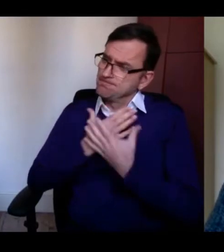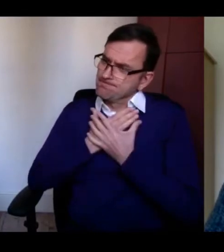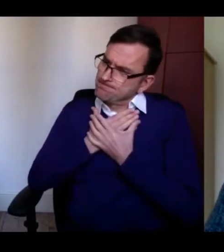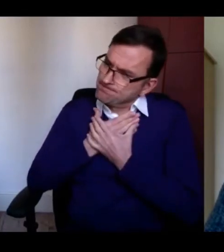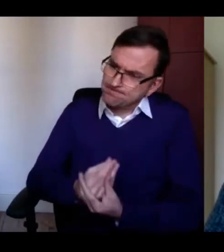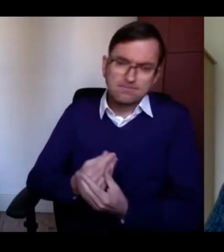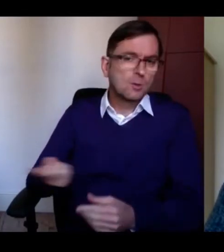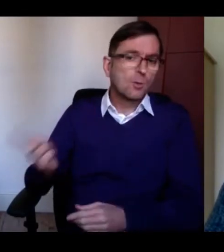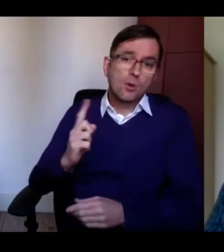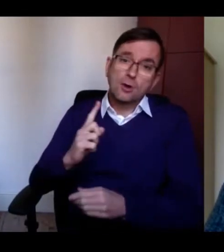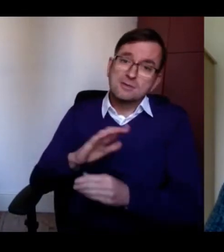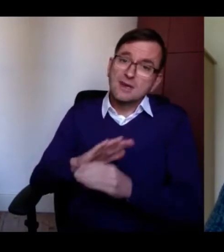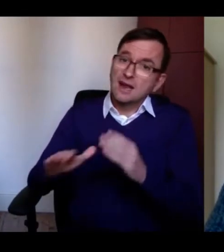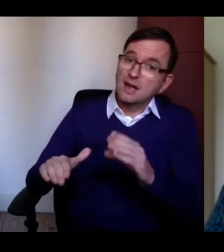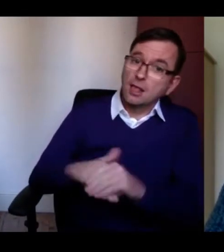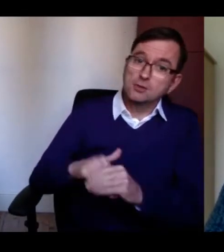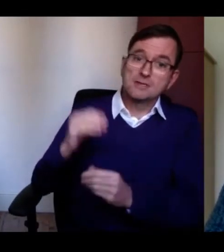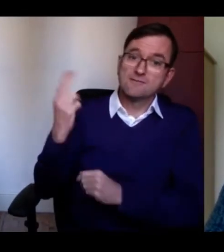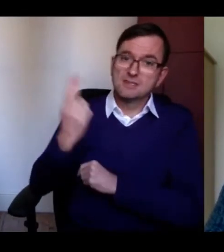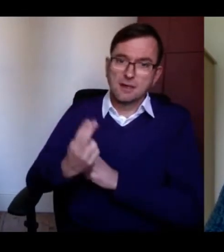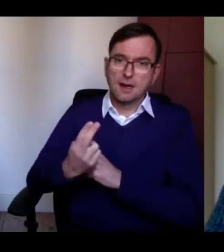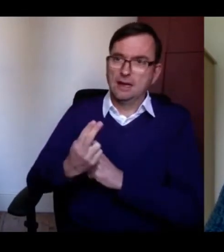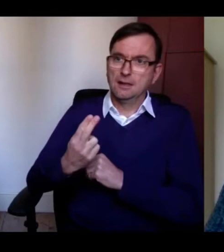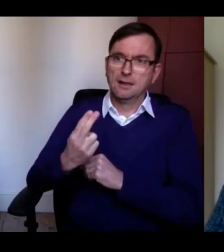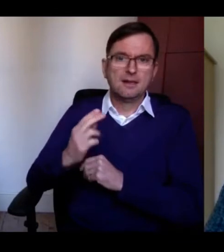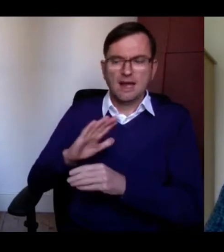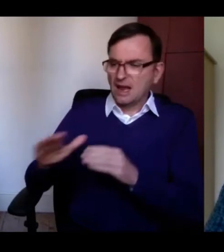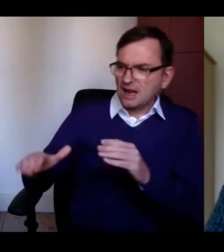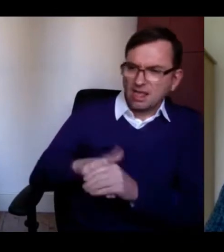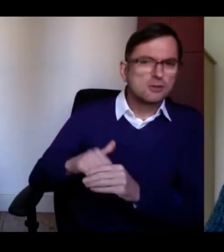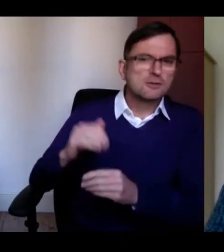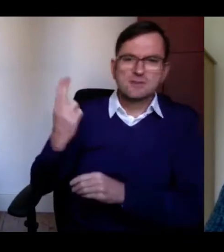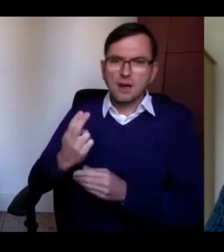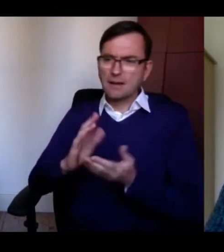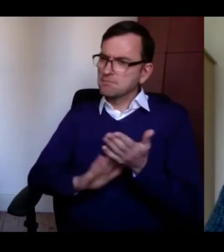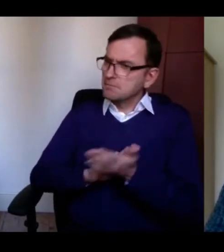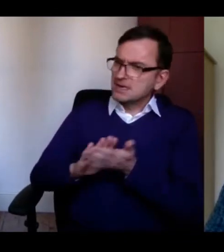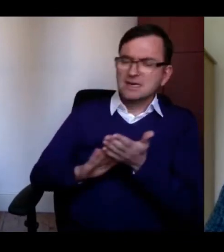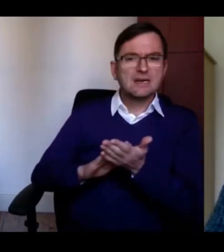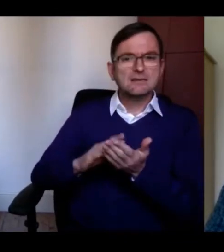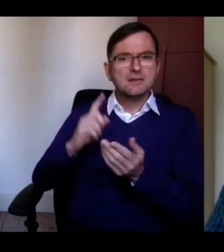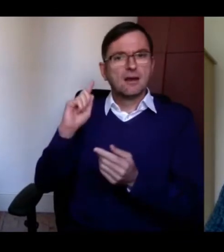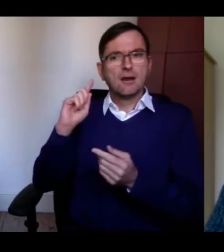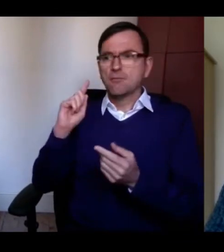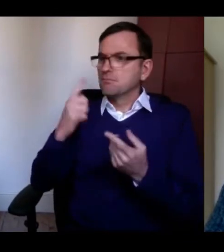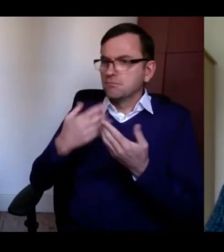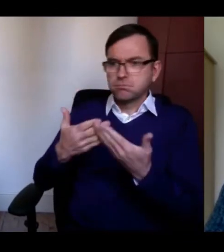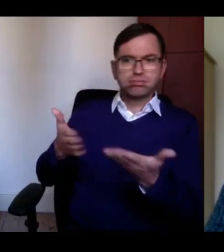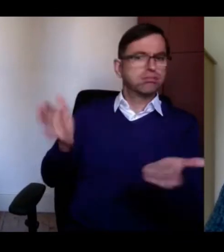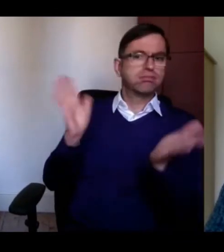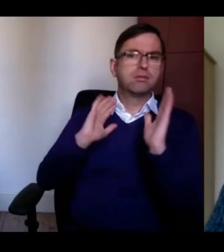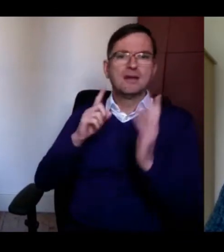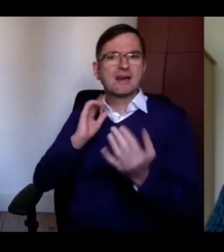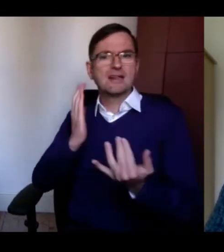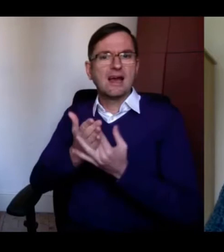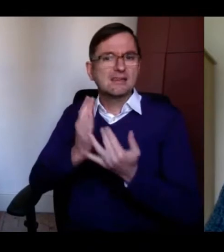design company. And my passion is inclusive design. What inclusive design